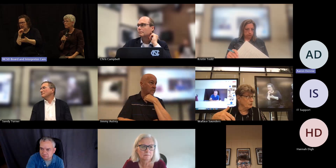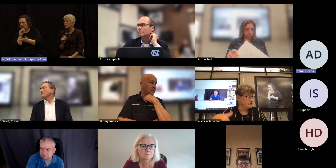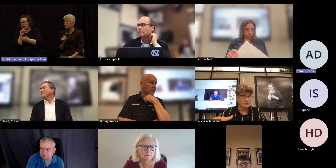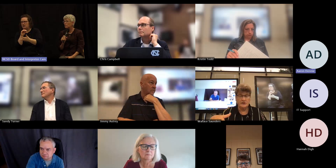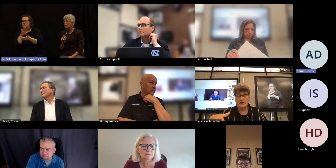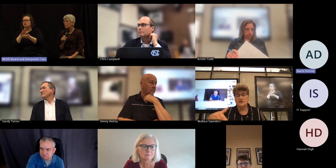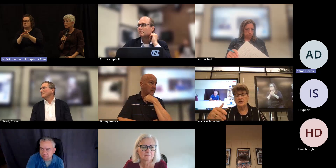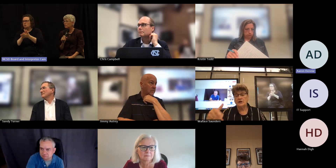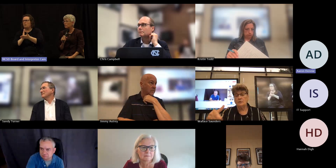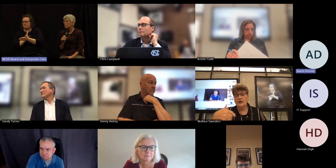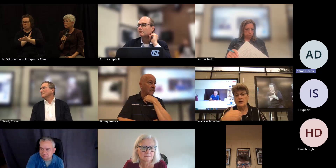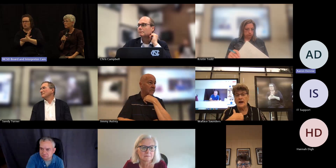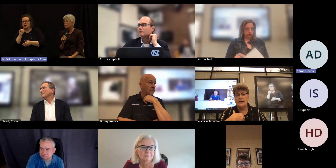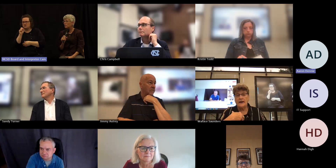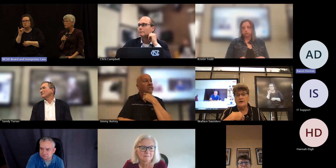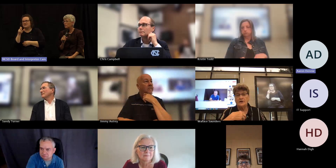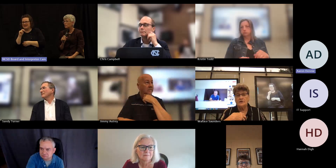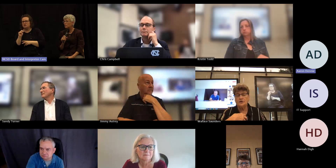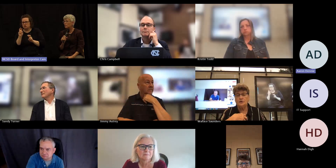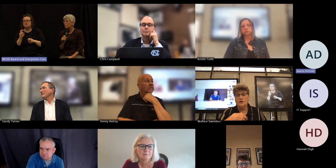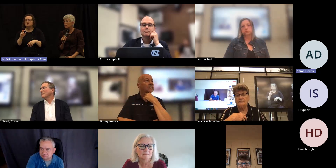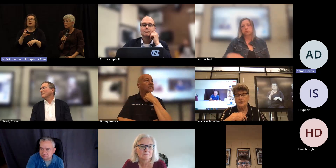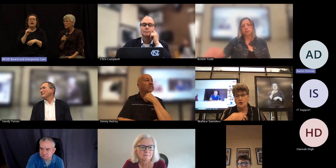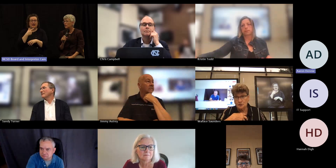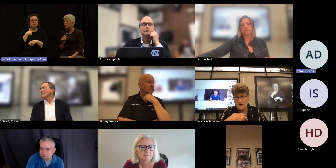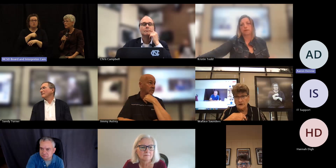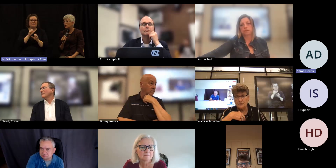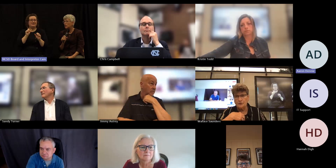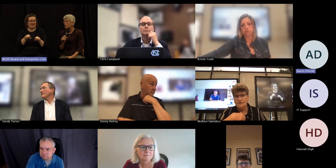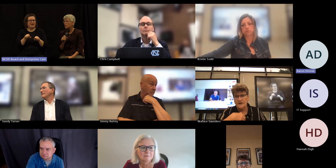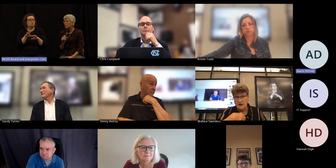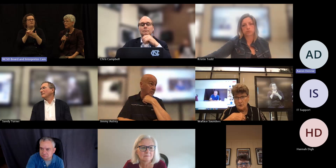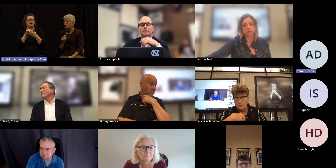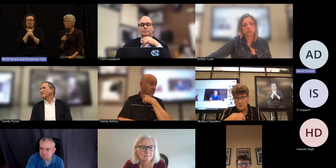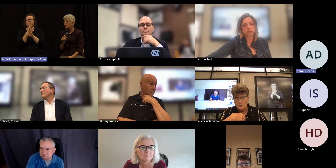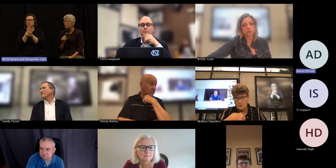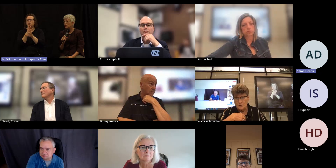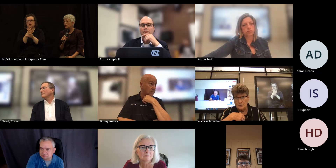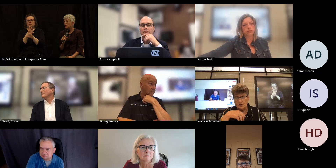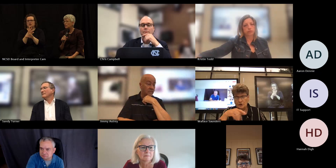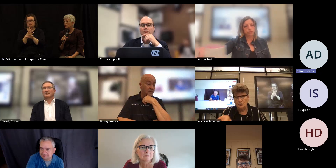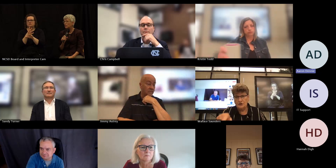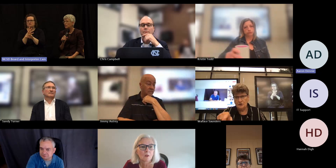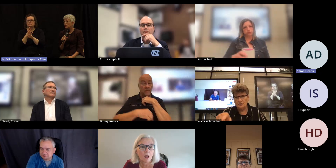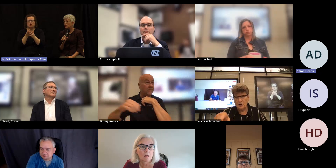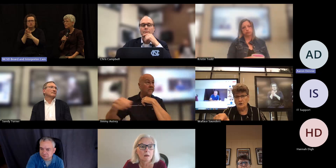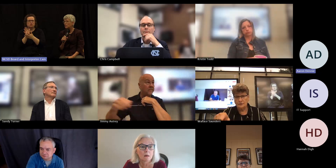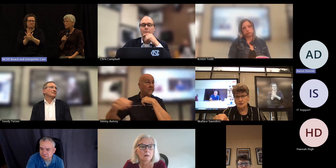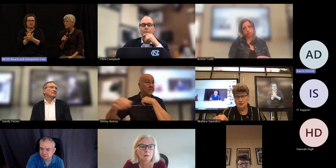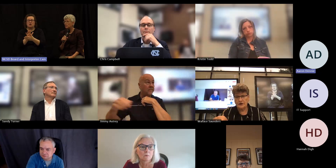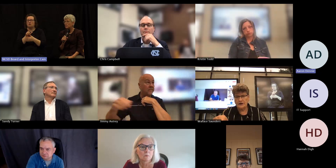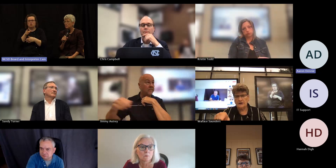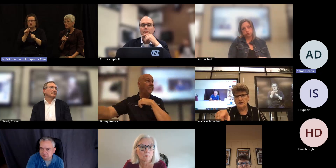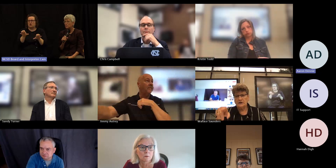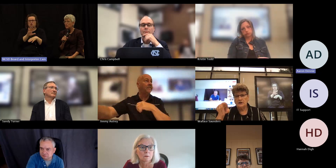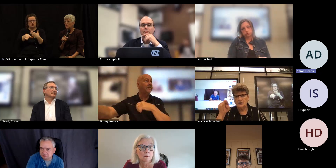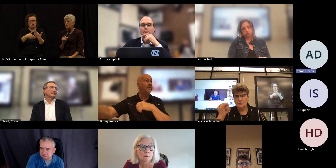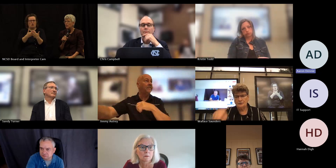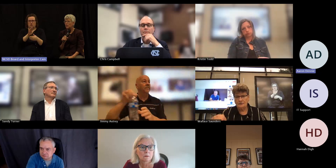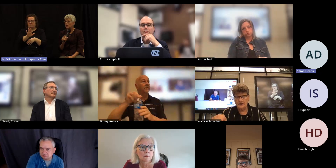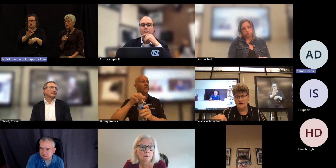School Board Association, and we now can do it virtually through video. You can do all of your